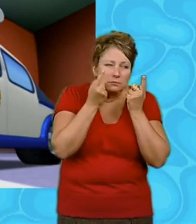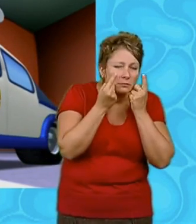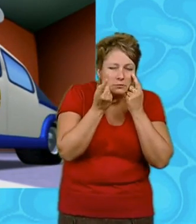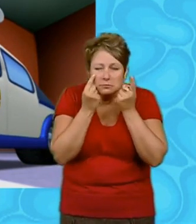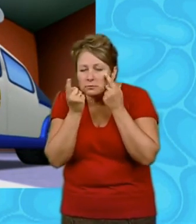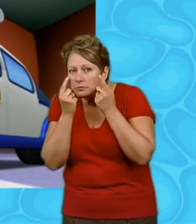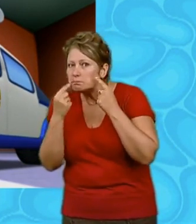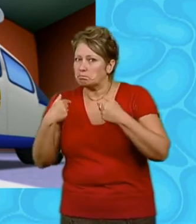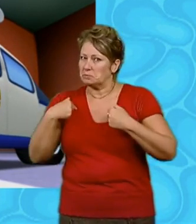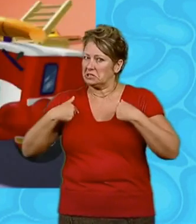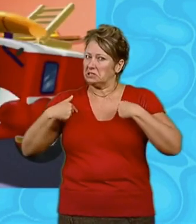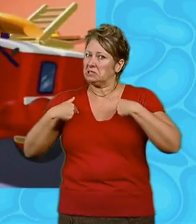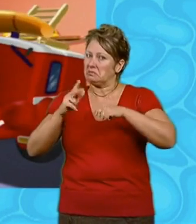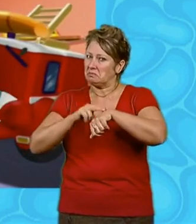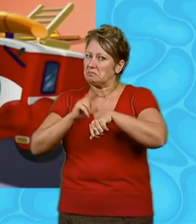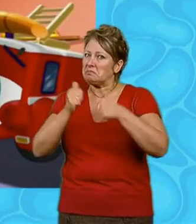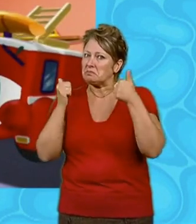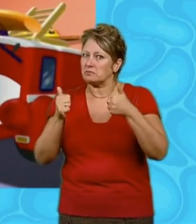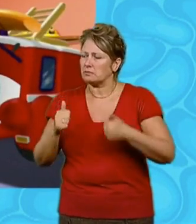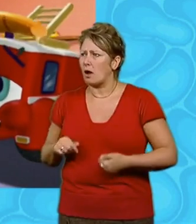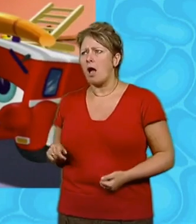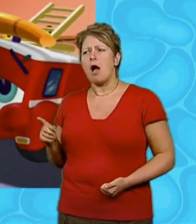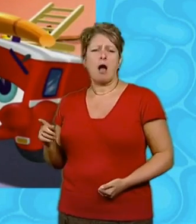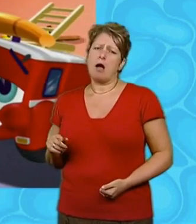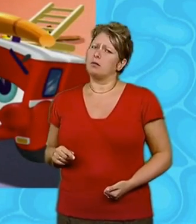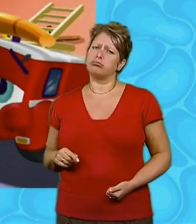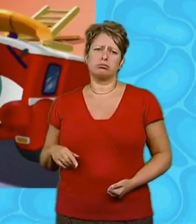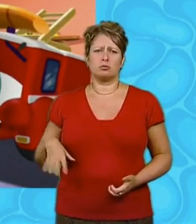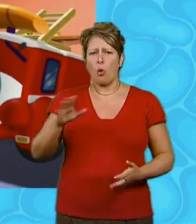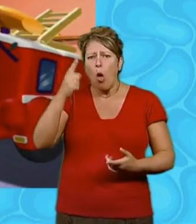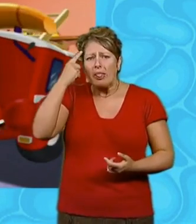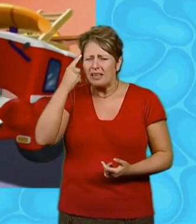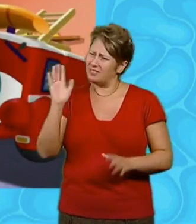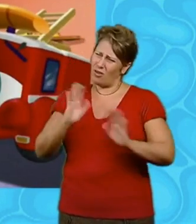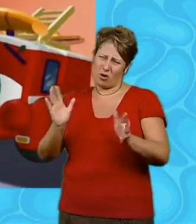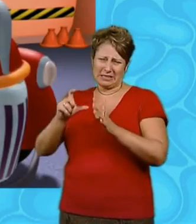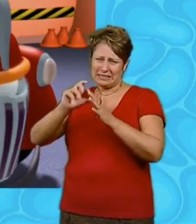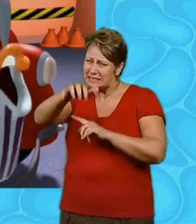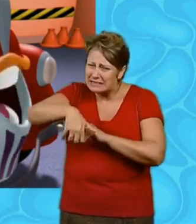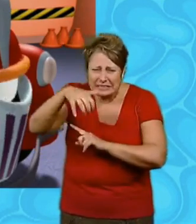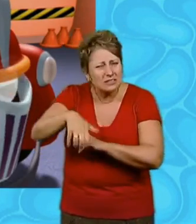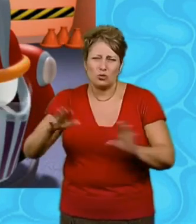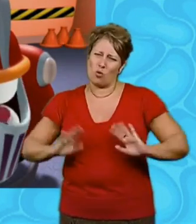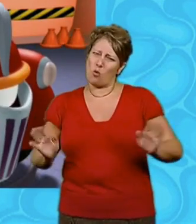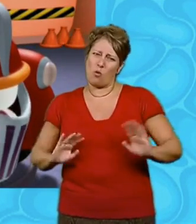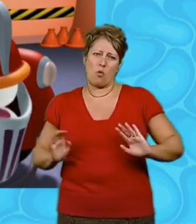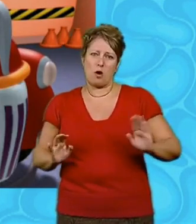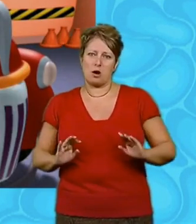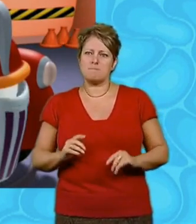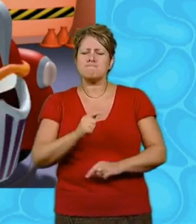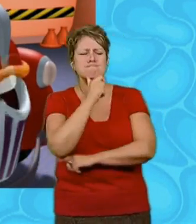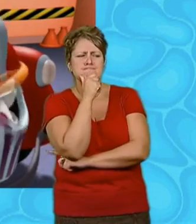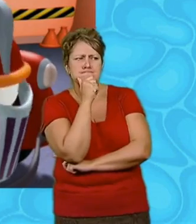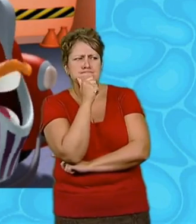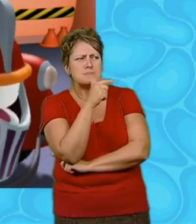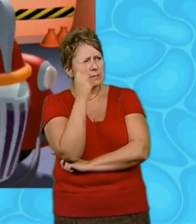great detective. Well, I don't care what Dex and all the others think. It just can't be DJ. You have good instincts, Finley.